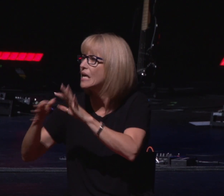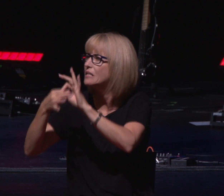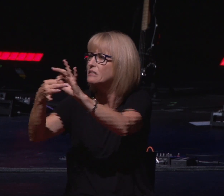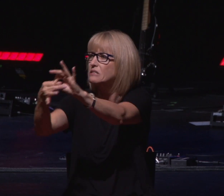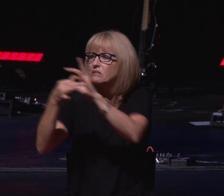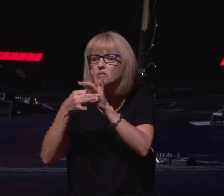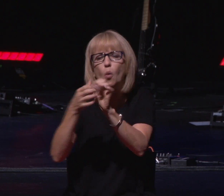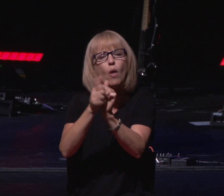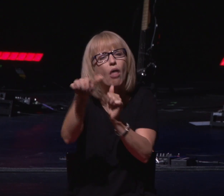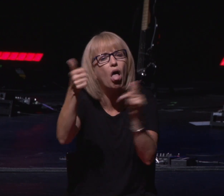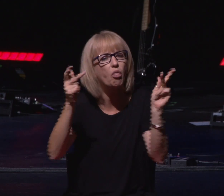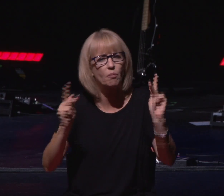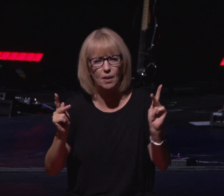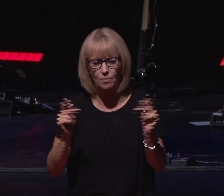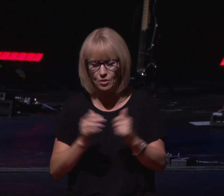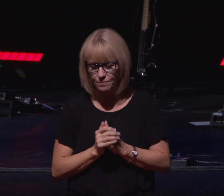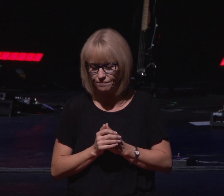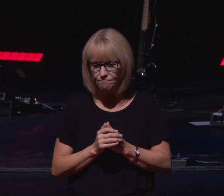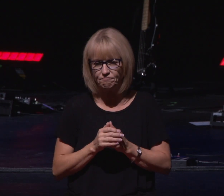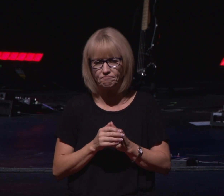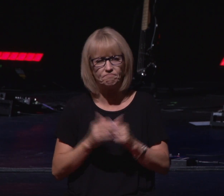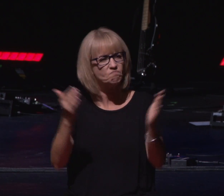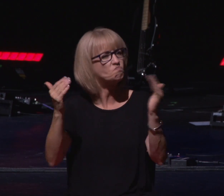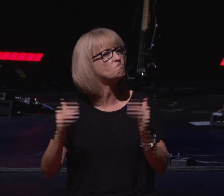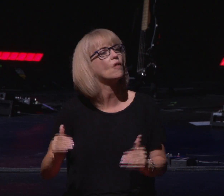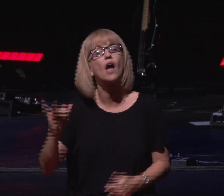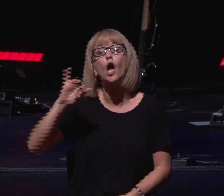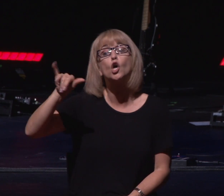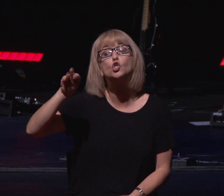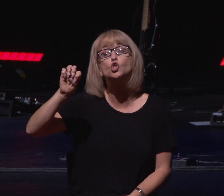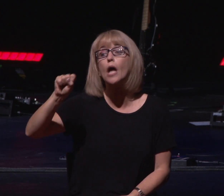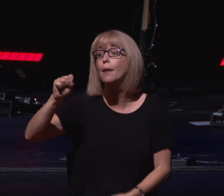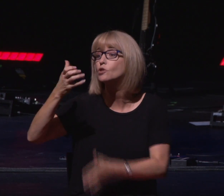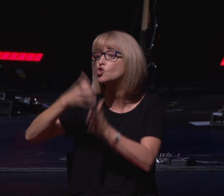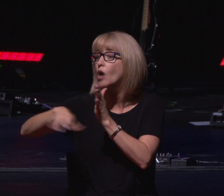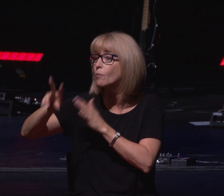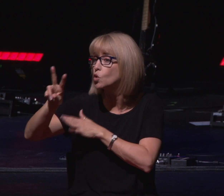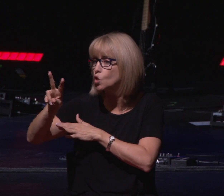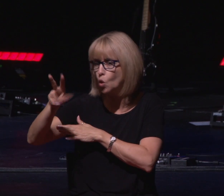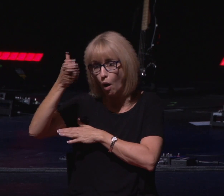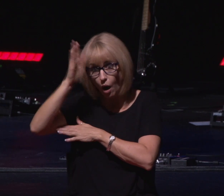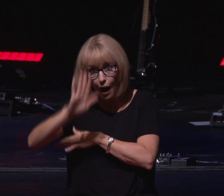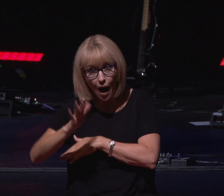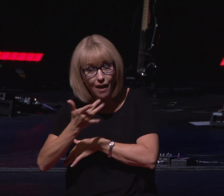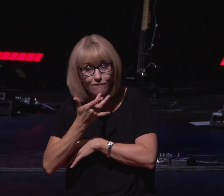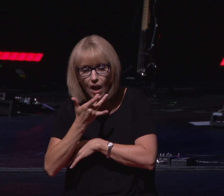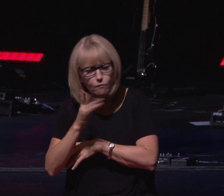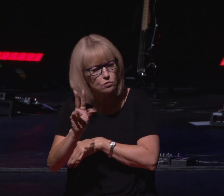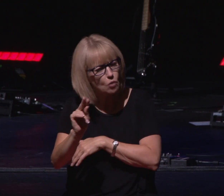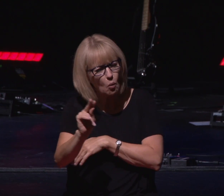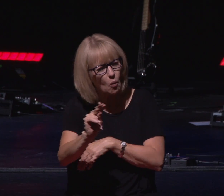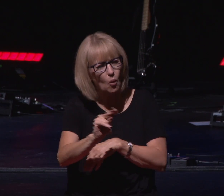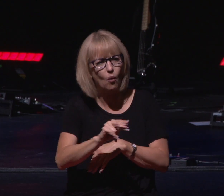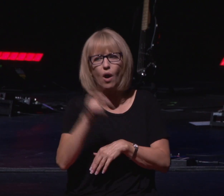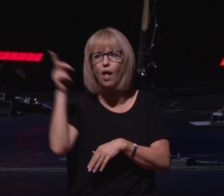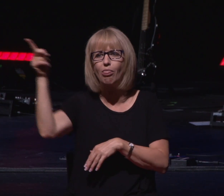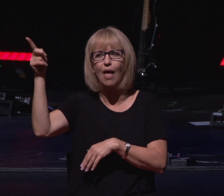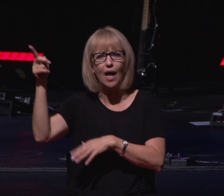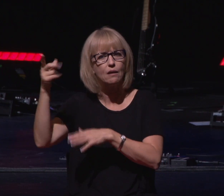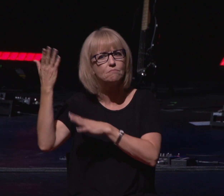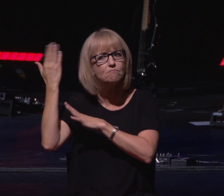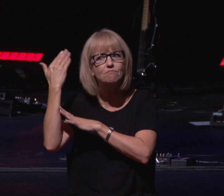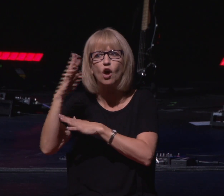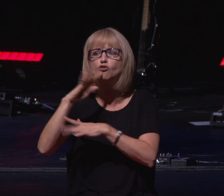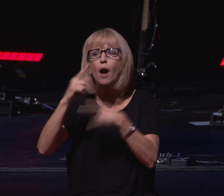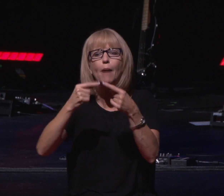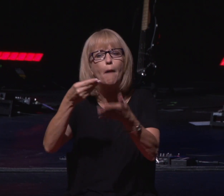in James chapter 2 another teaching where it says that God does not show favoritism. And this time, the division was over money,